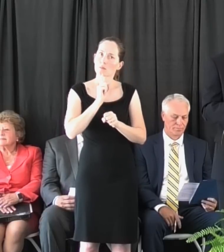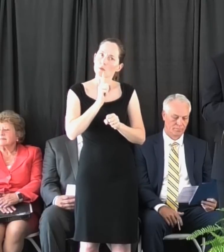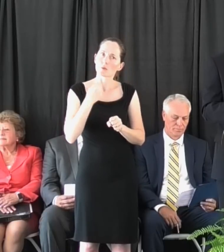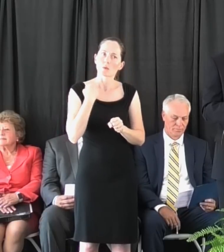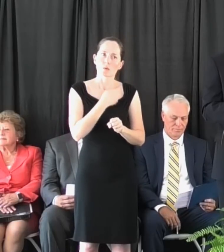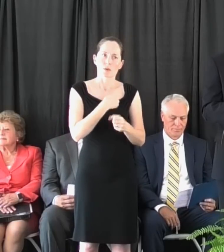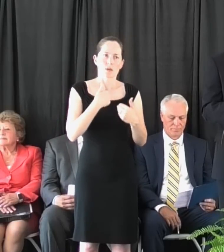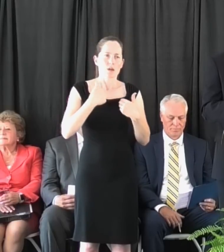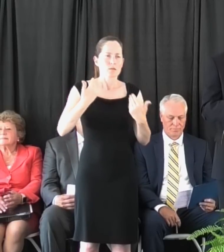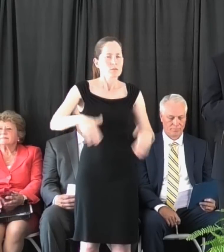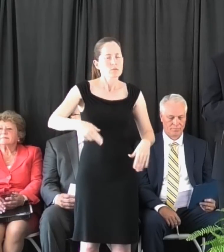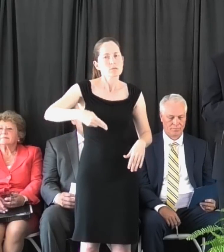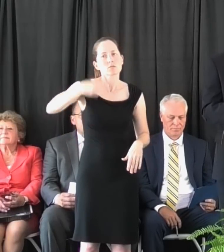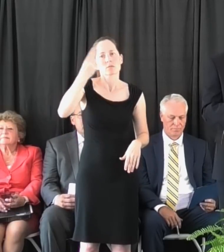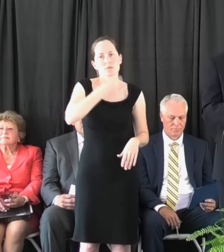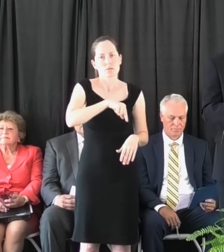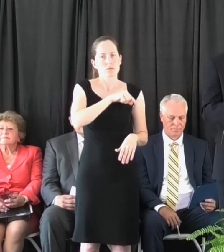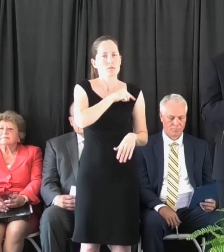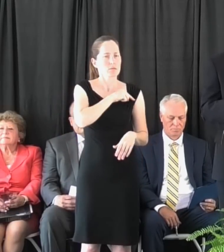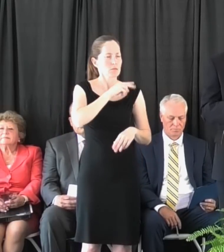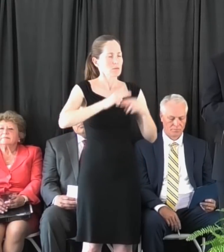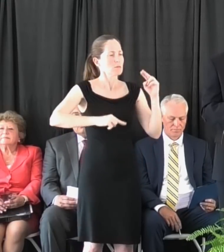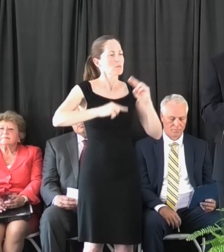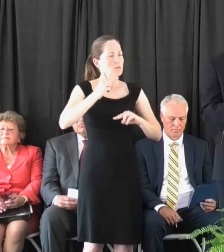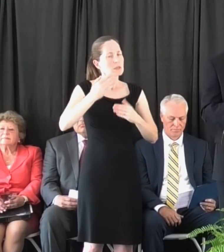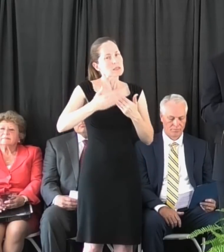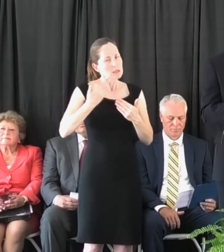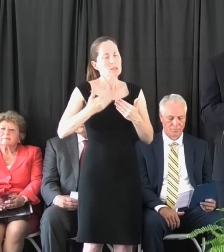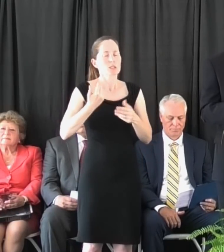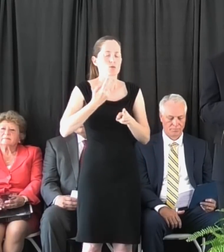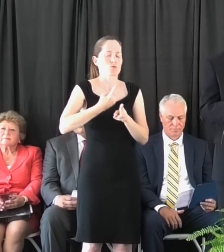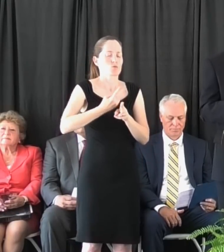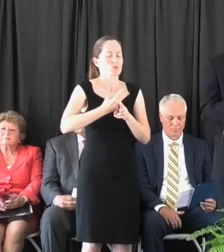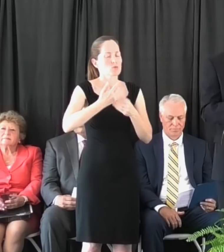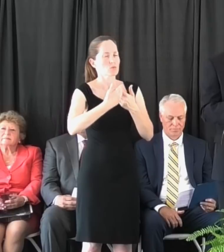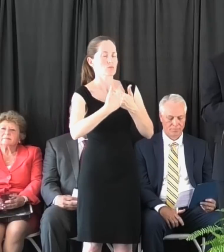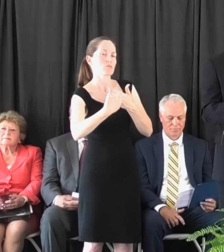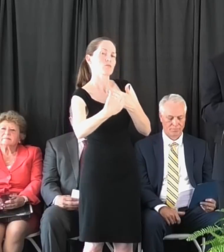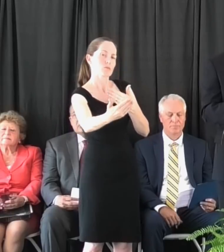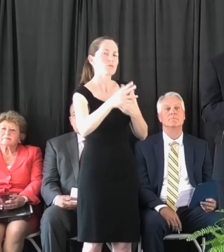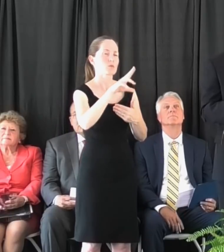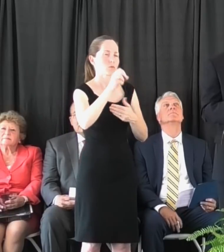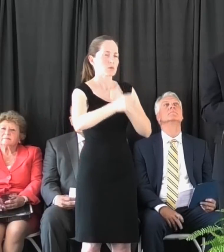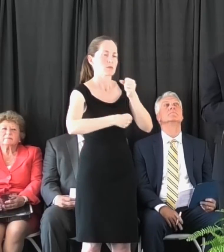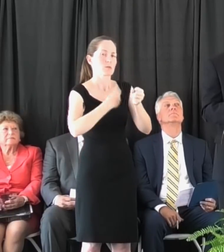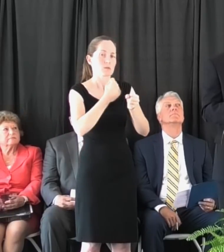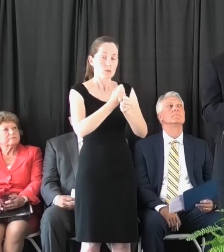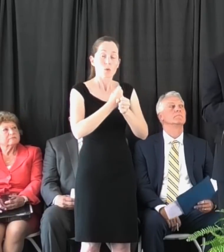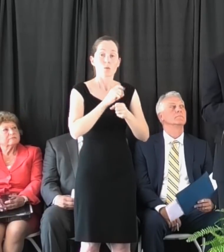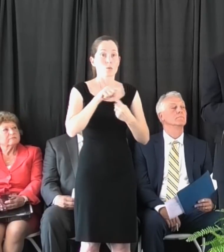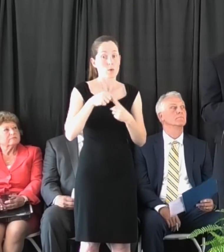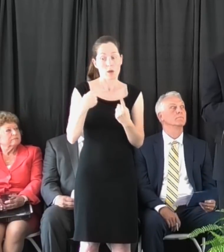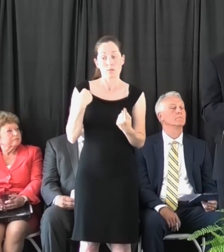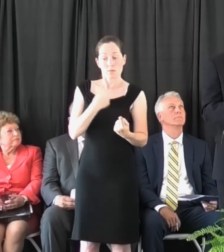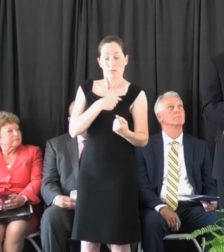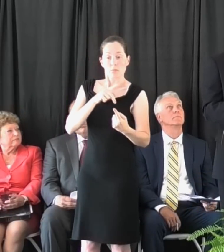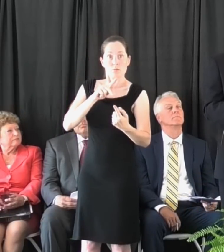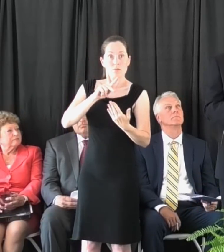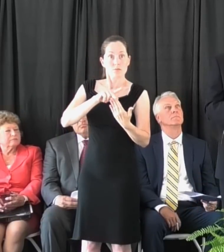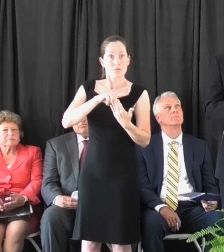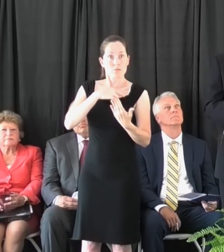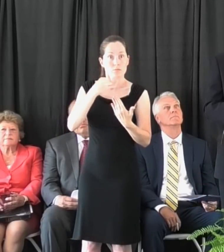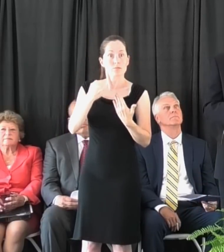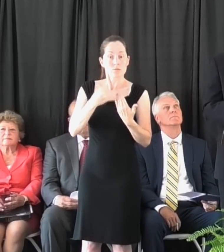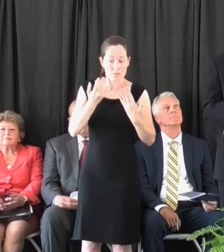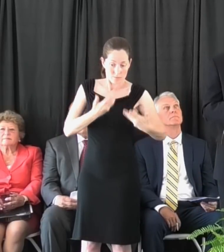high-quality facility that will be easy to maintain over the 30-year lifespan, and that project, when we're finished and hand back over